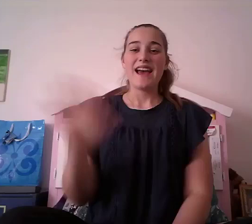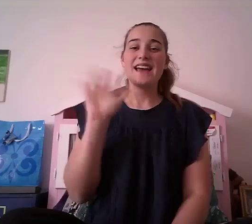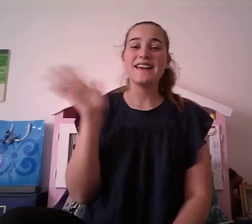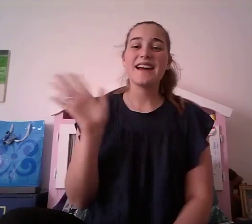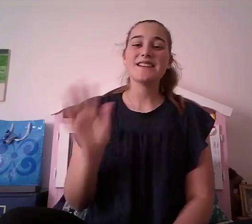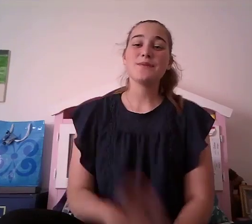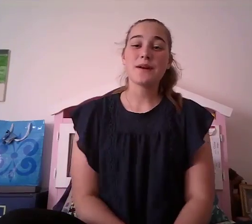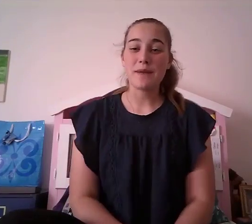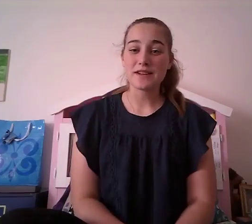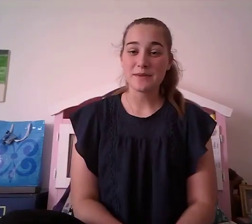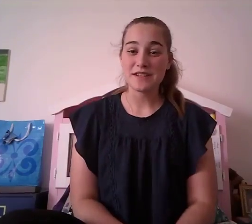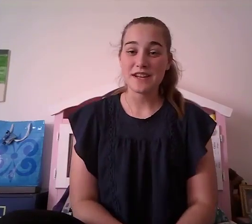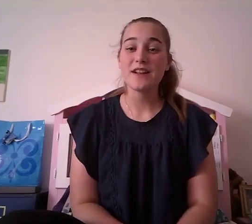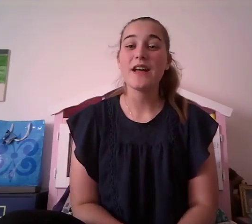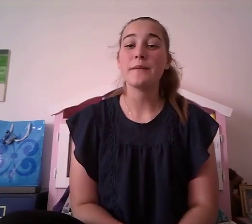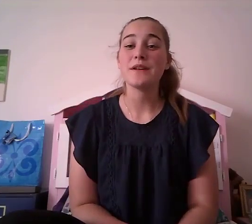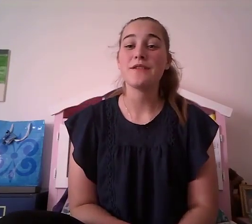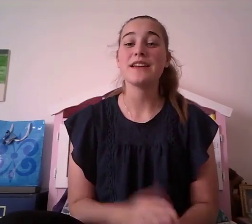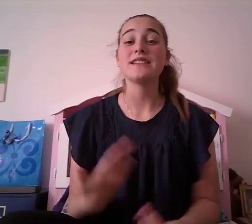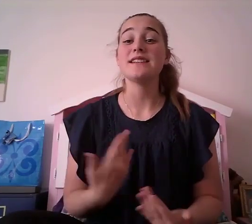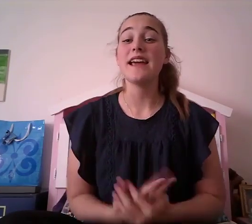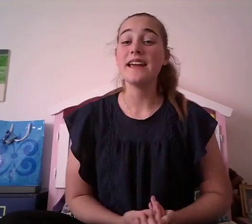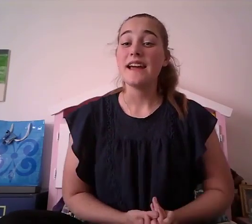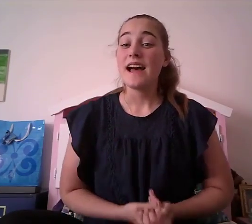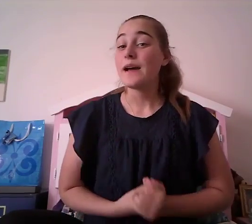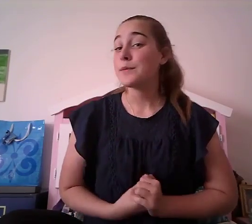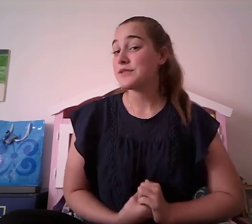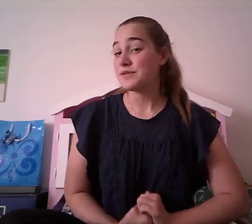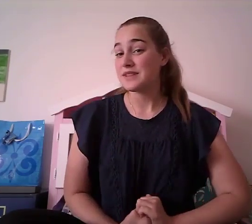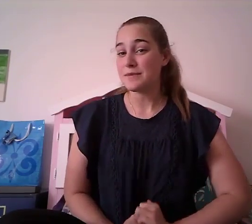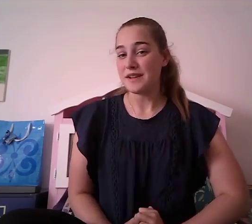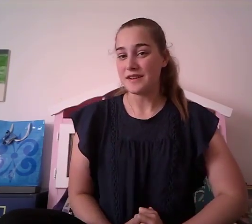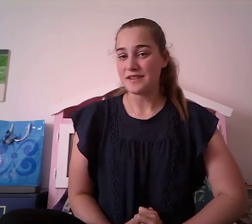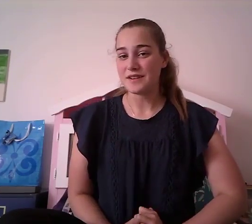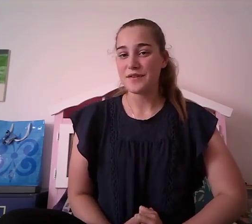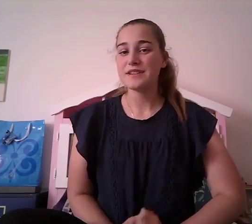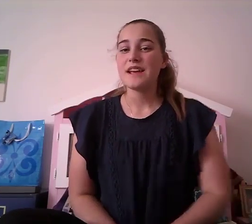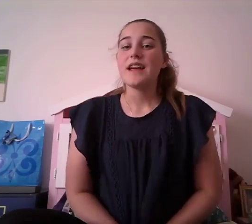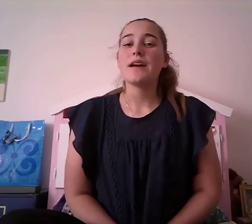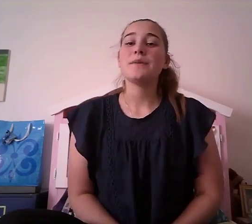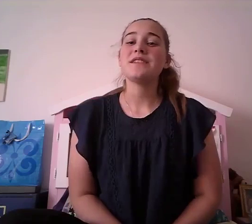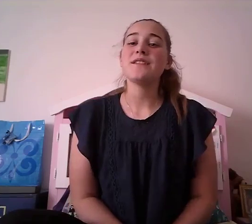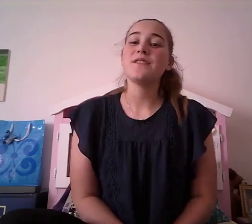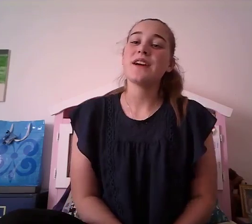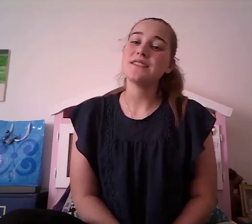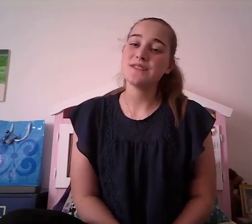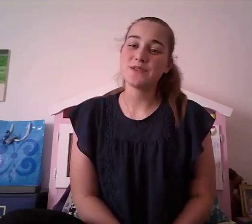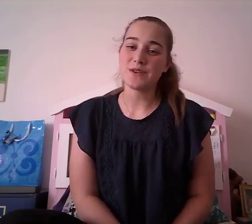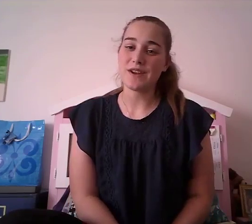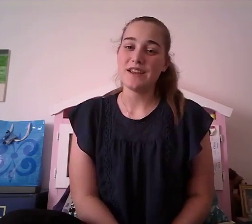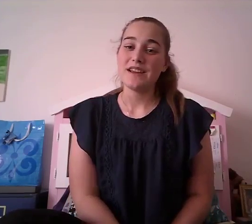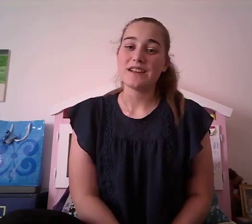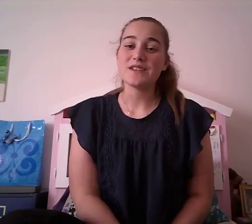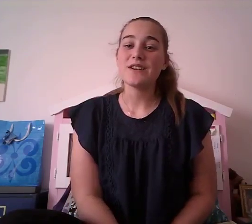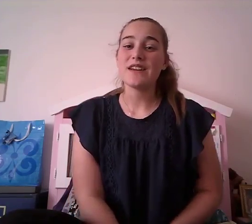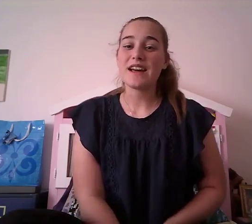Hi guys, welcome back to my channel. I'm Chloe and today I will be doing something a little different. I will be telling you guys a story. It's called the